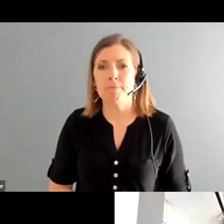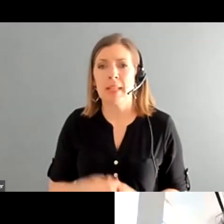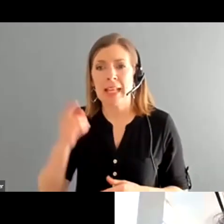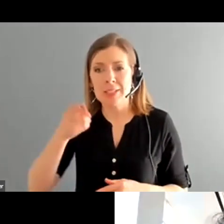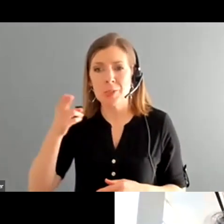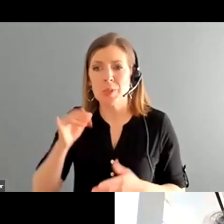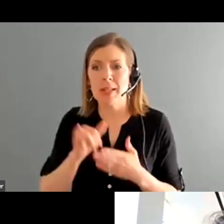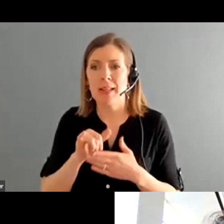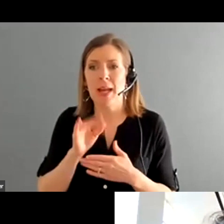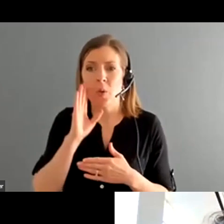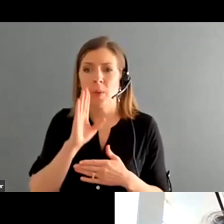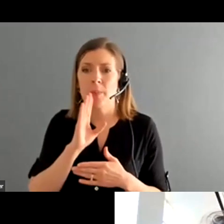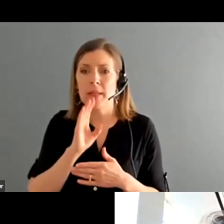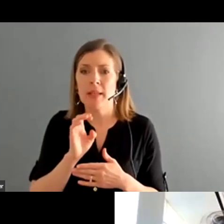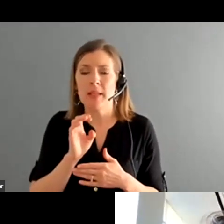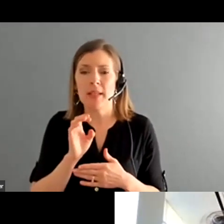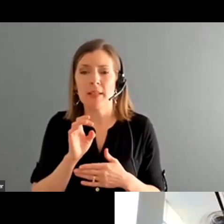histories that would be